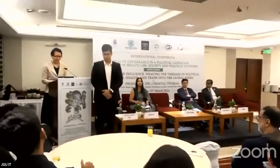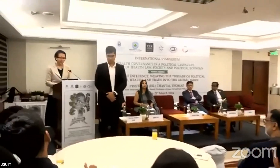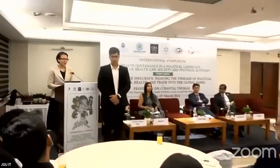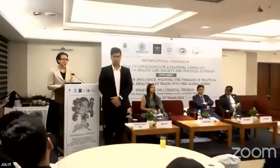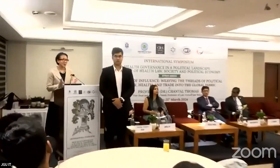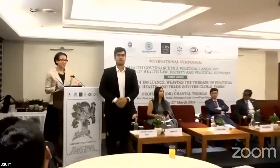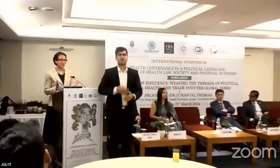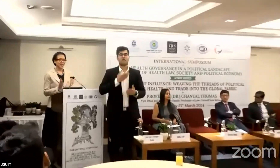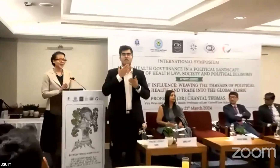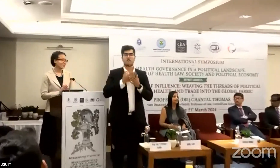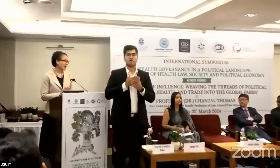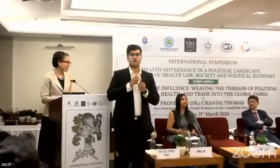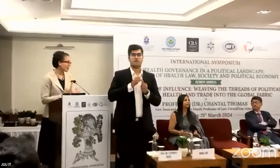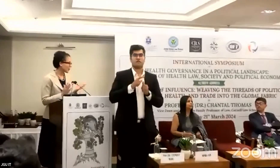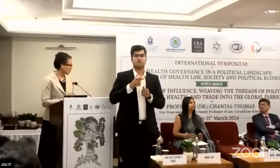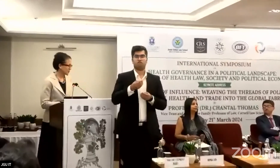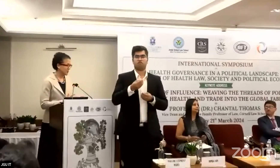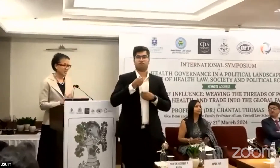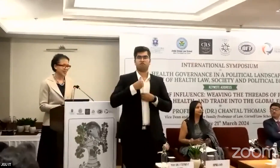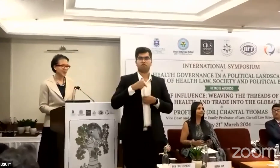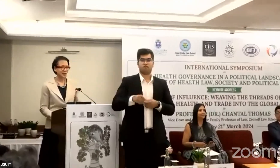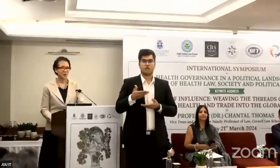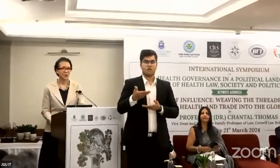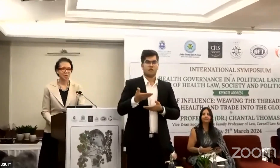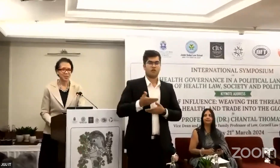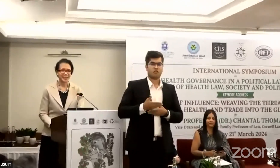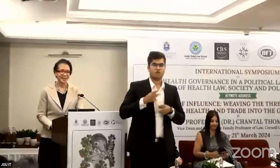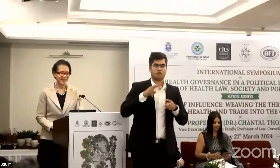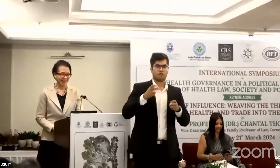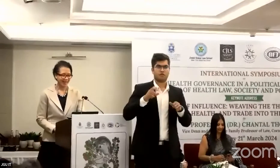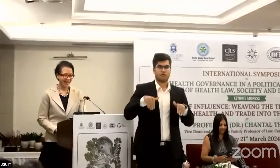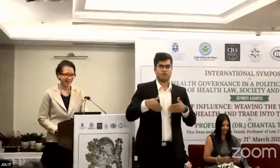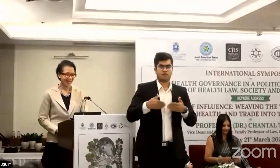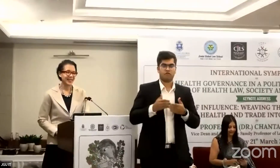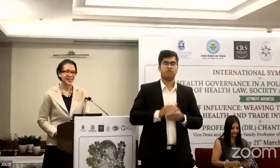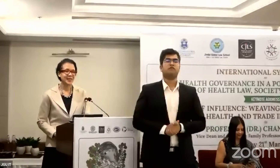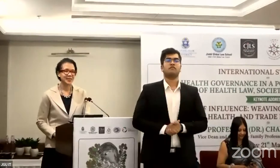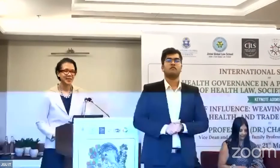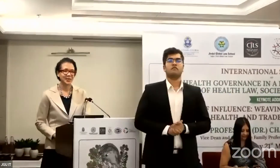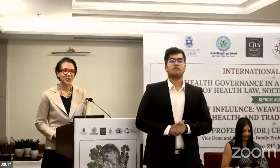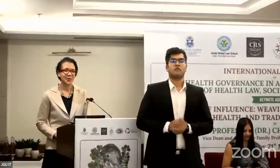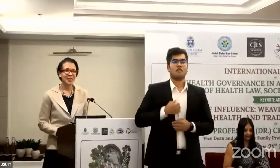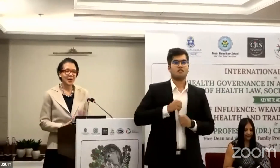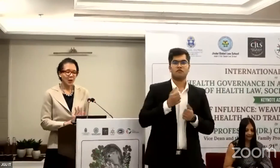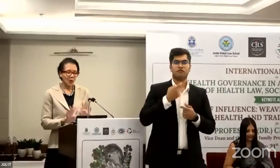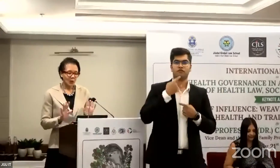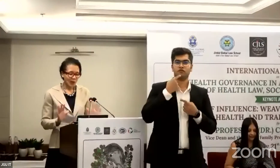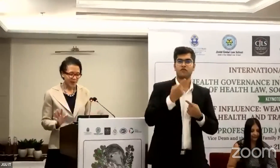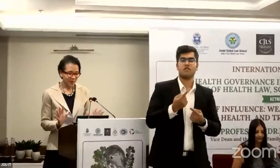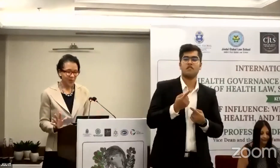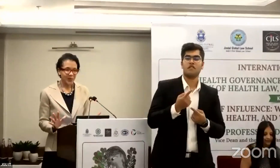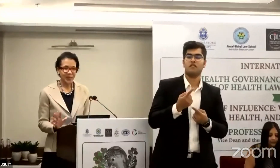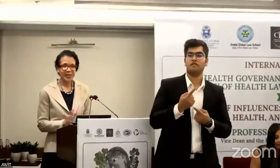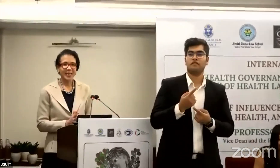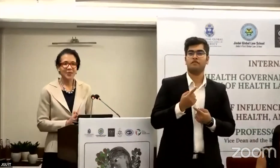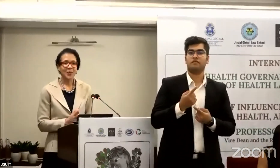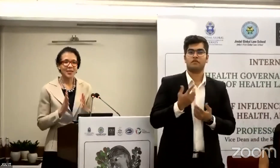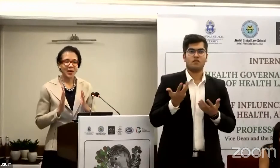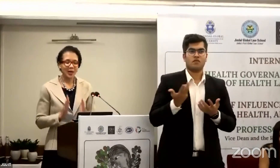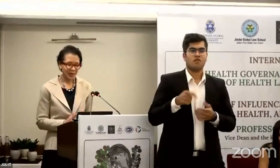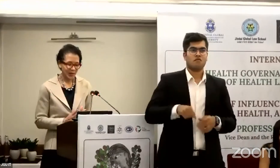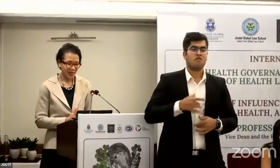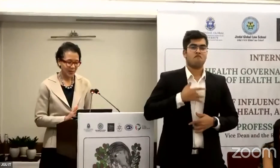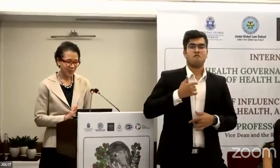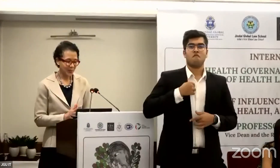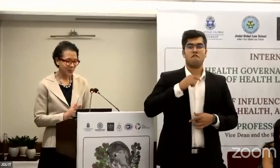Well, thank you so much for that very warm set of introductions. I cannot tell you what a thrill and what